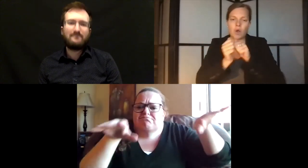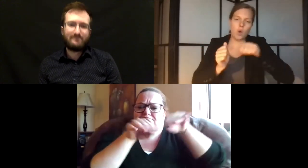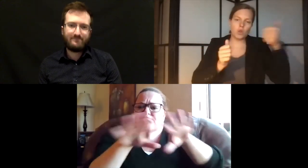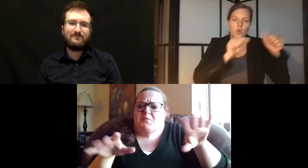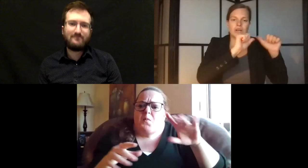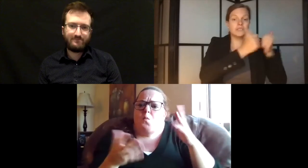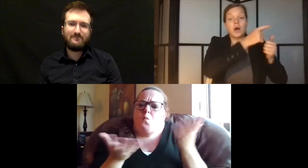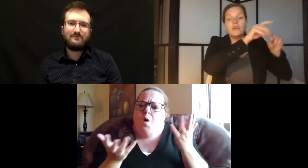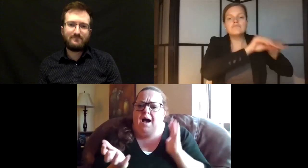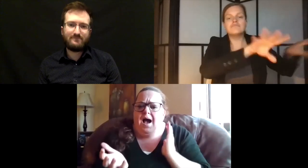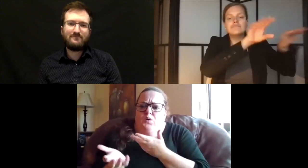webinar topics.